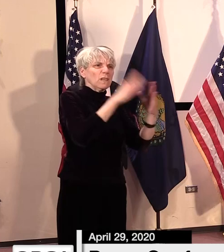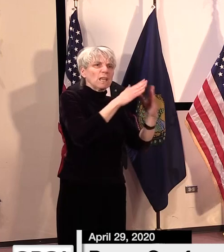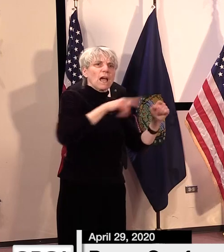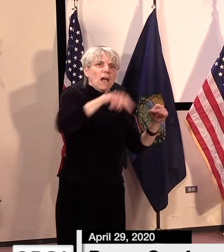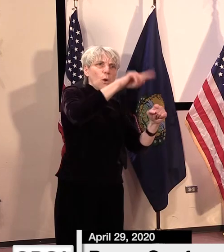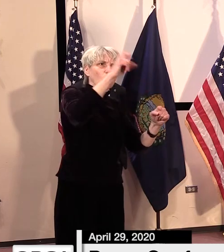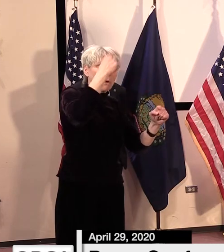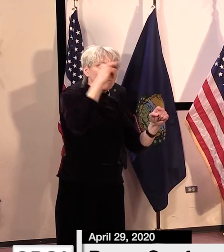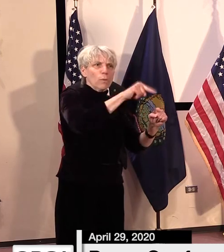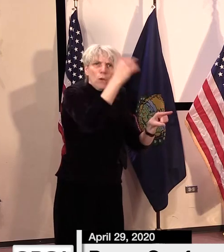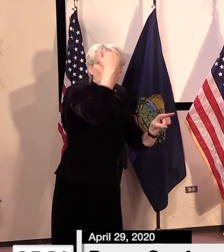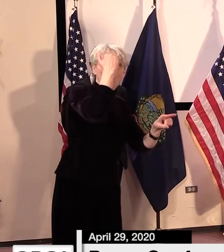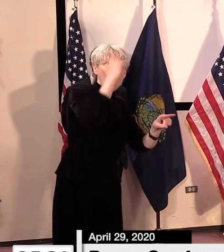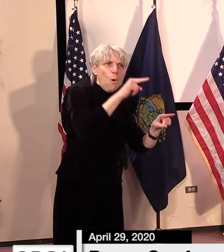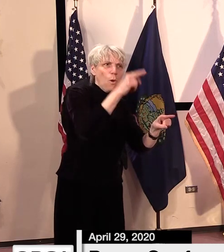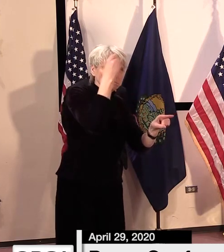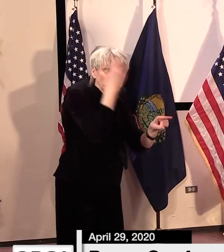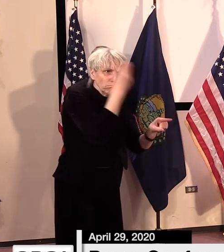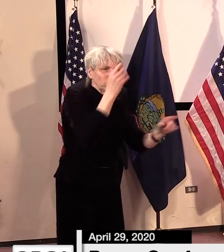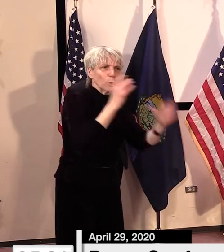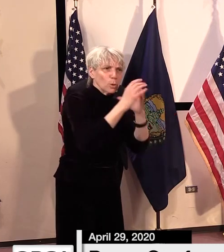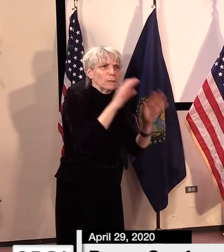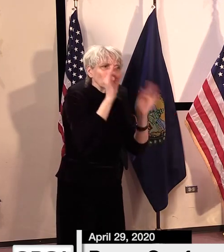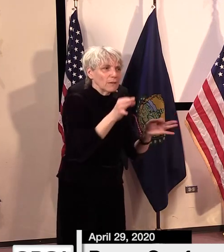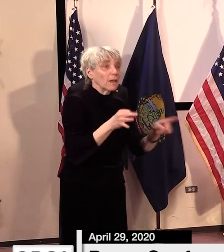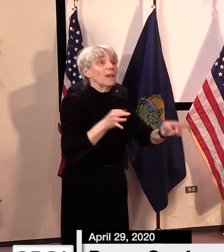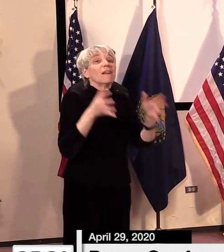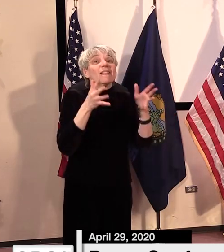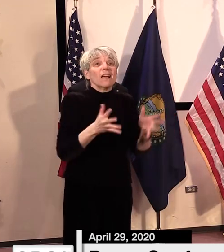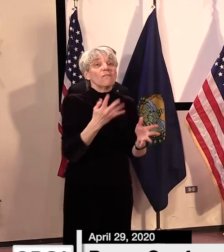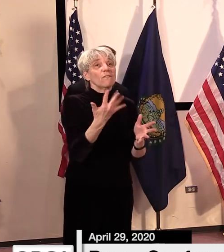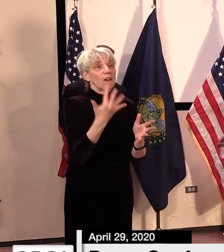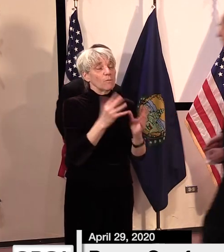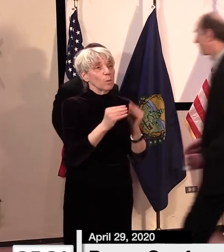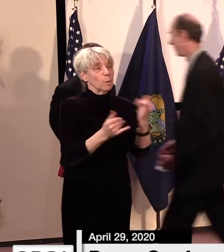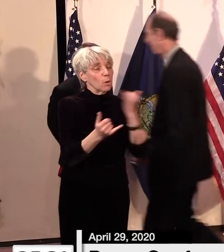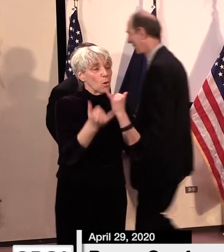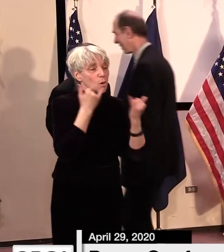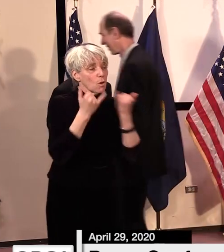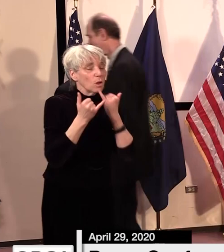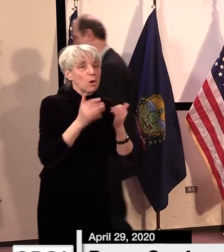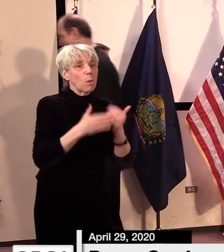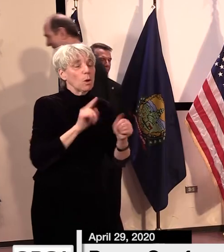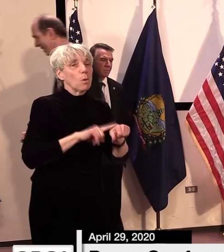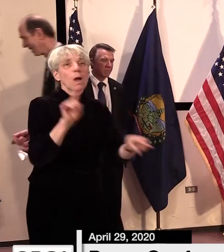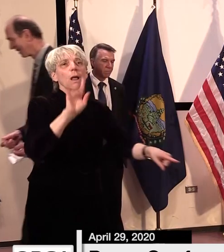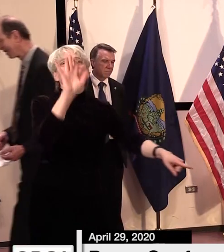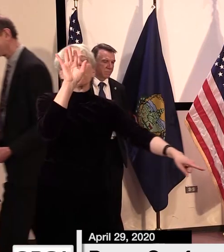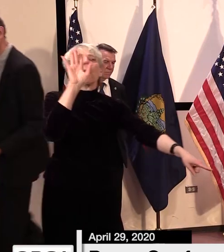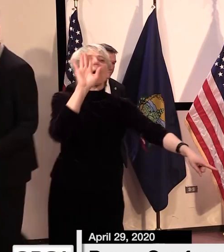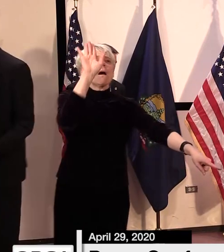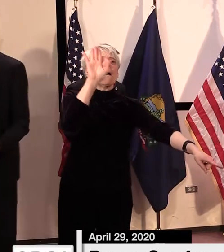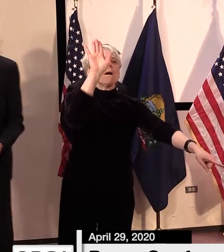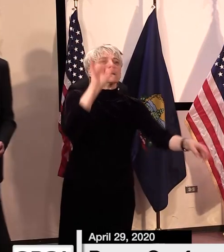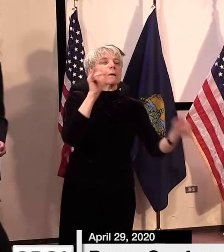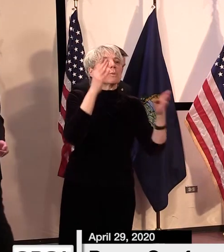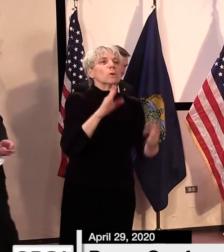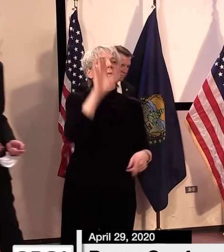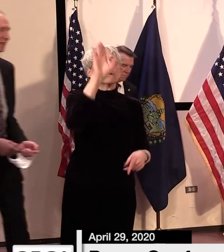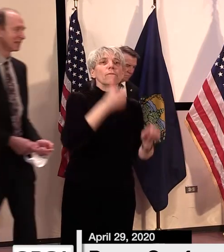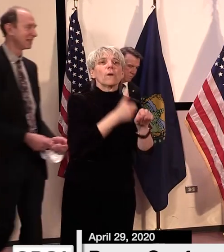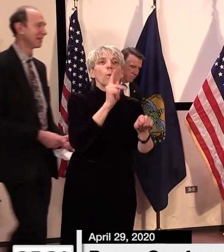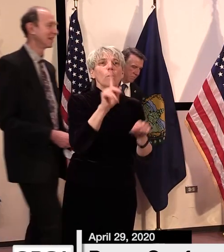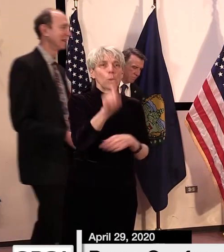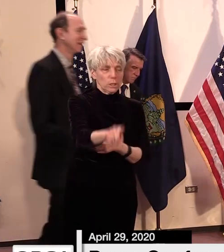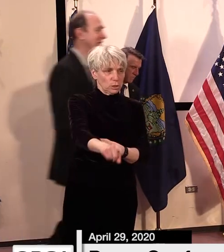and are looped in completely. All right. And we still have five callers, and you're missing, it's almost 1 o'clock. I guess if I can just follow